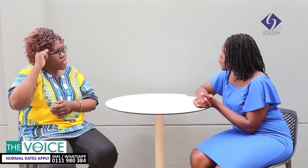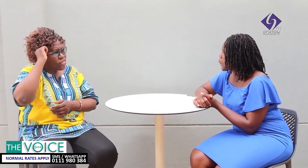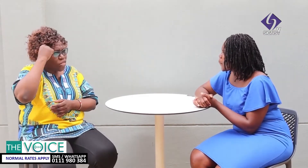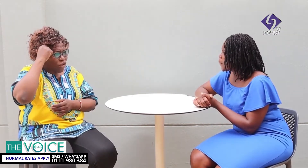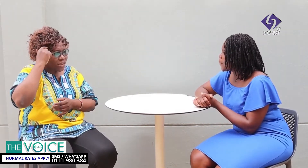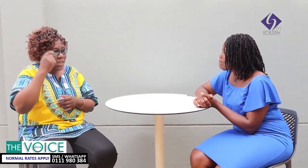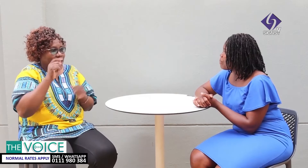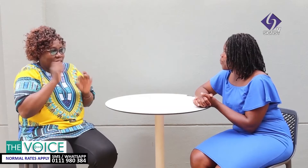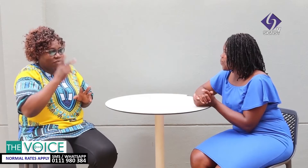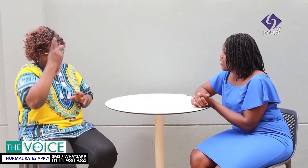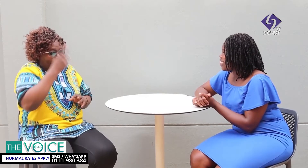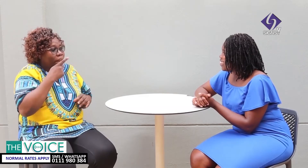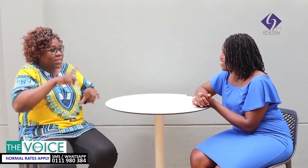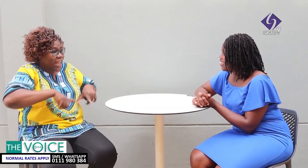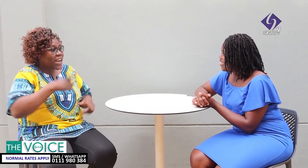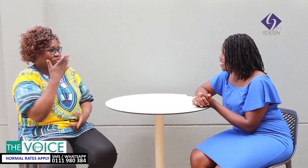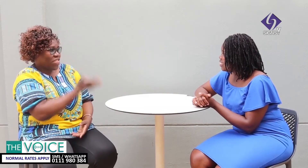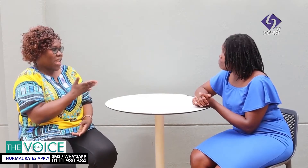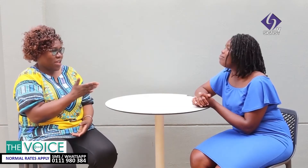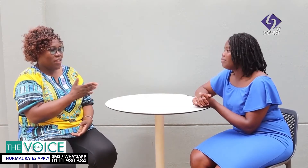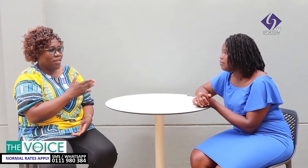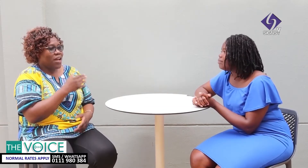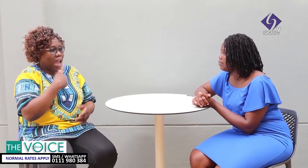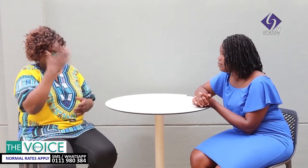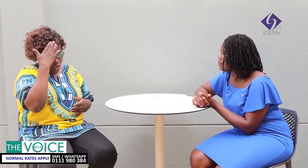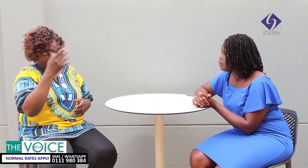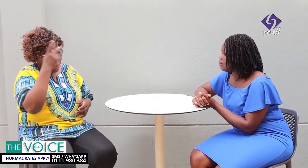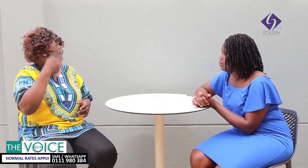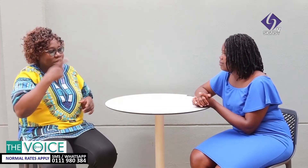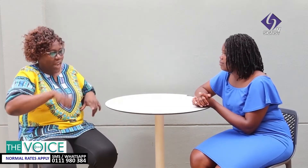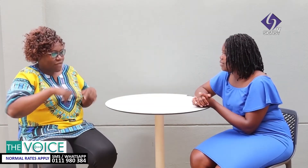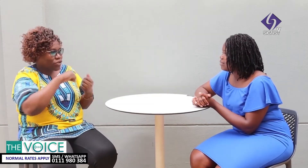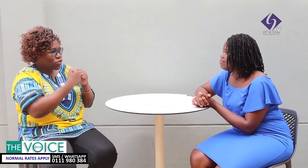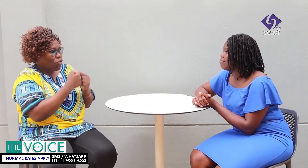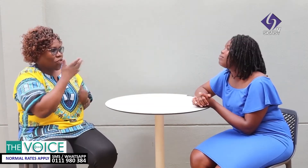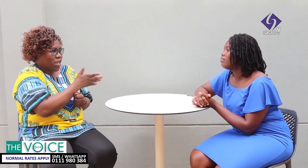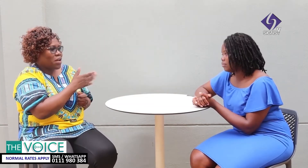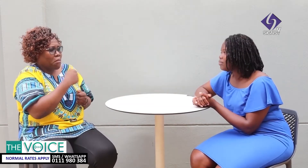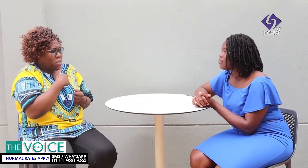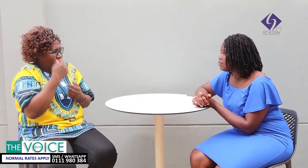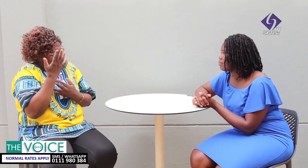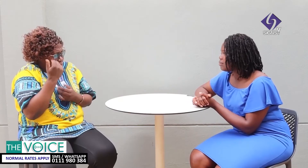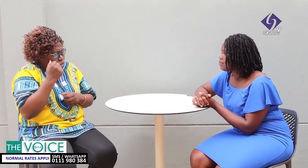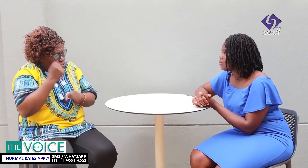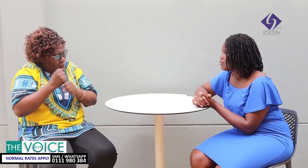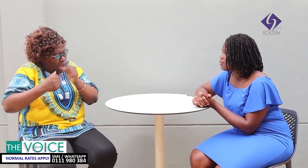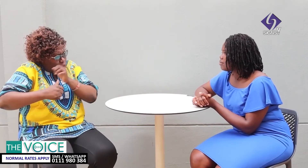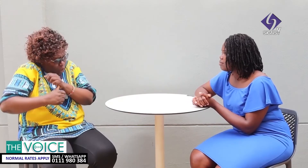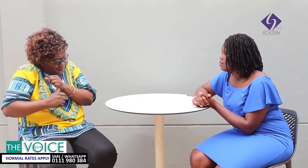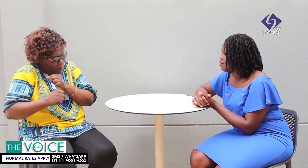What made you make sure that you must show my uncle that you can do it? Thank